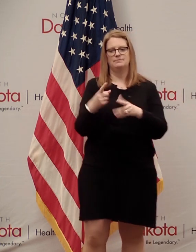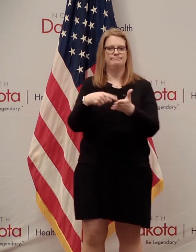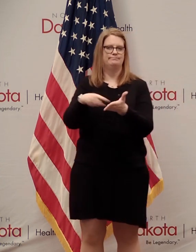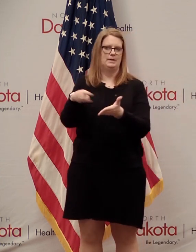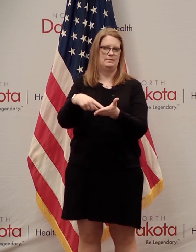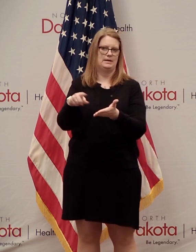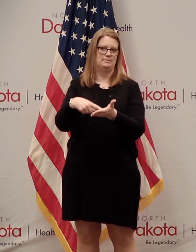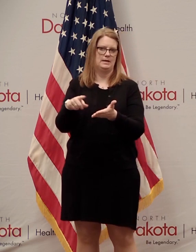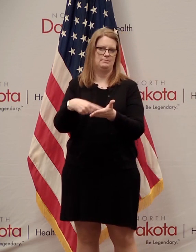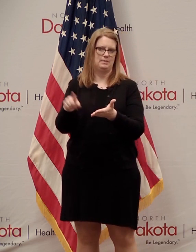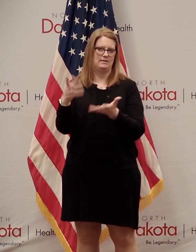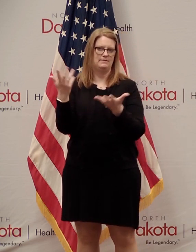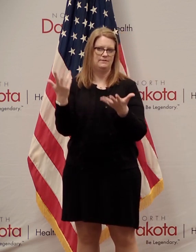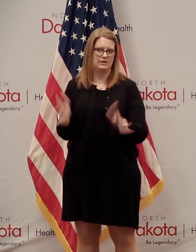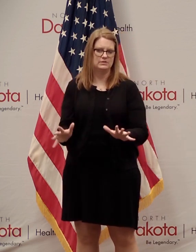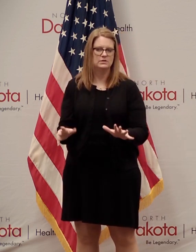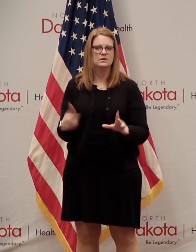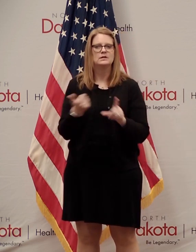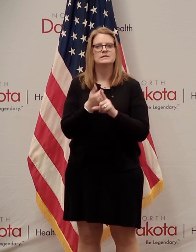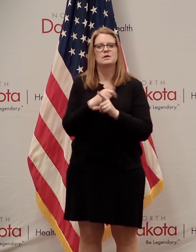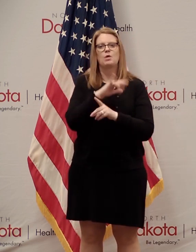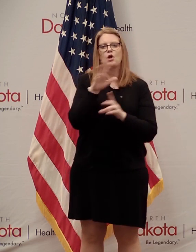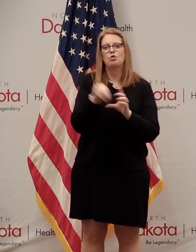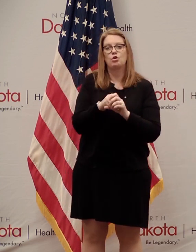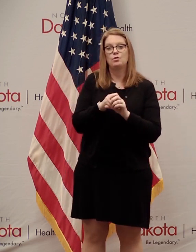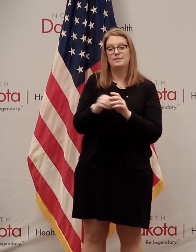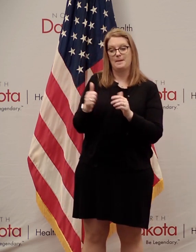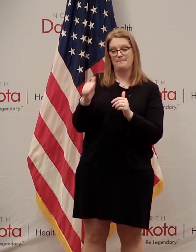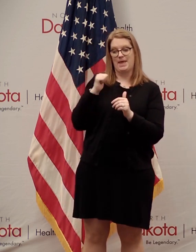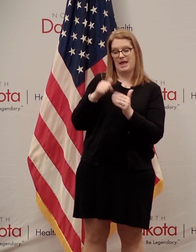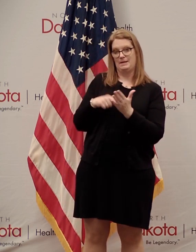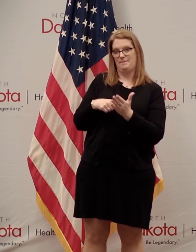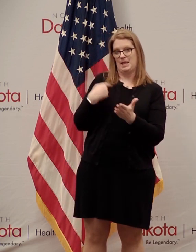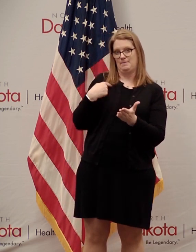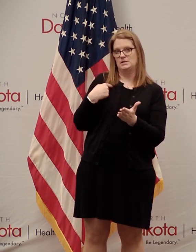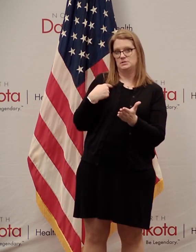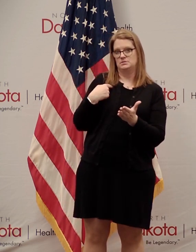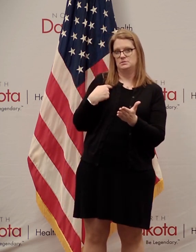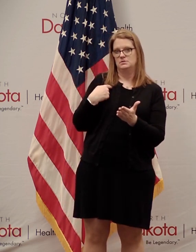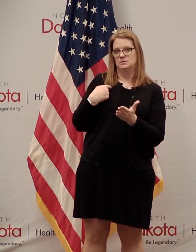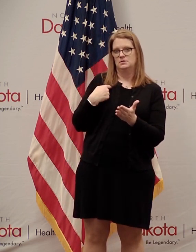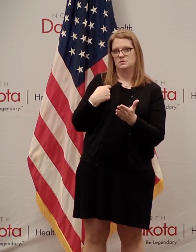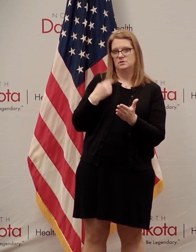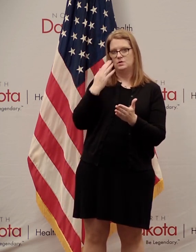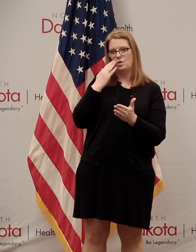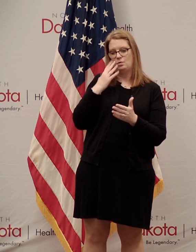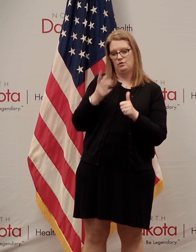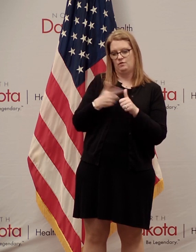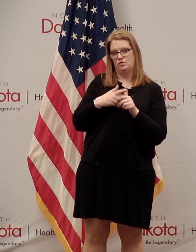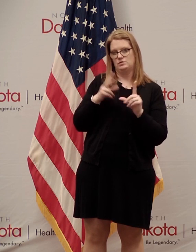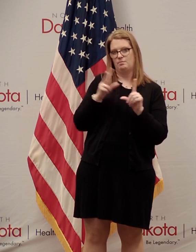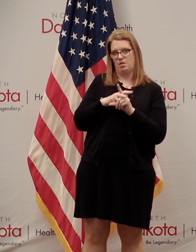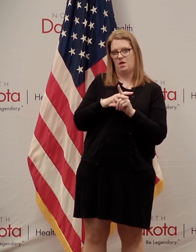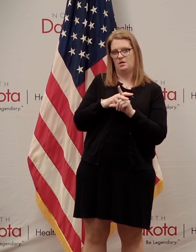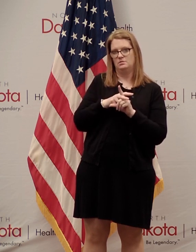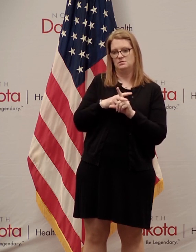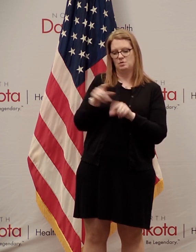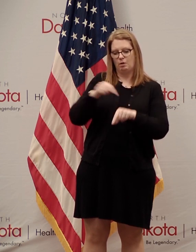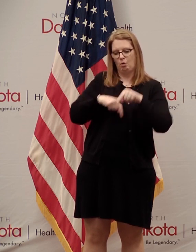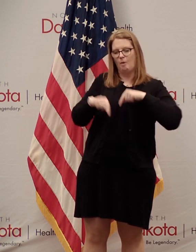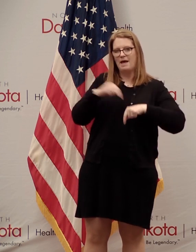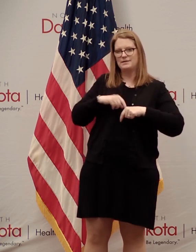payments. And when we issue them, we'll include all the back payments back to the dates when people first applied. So